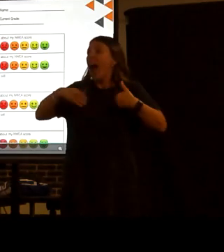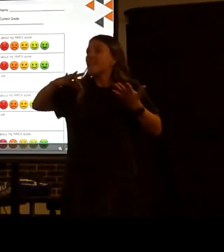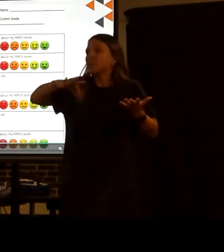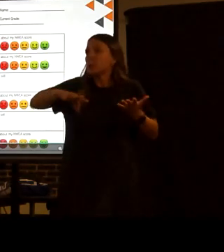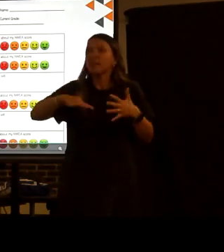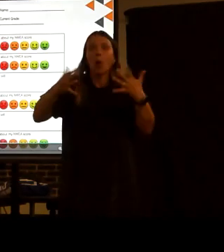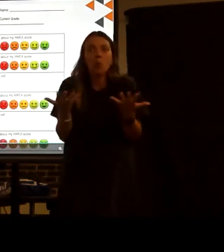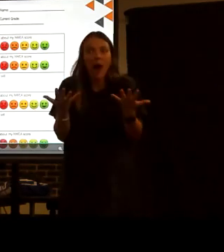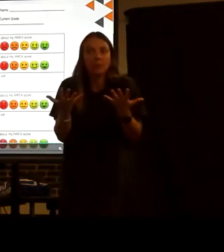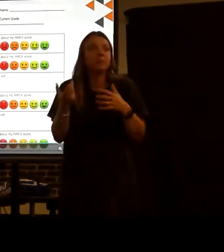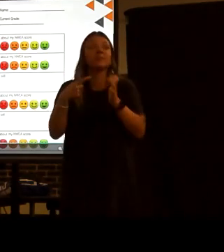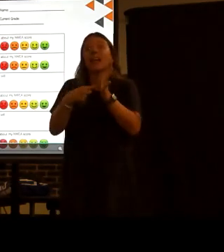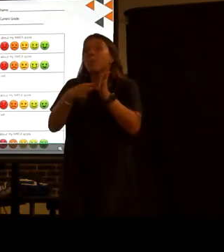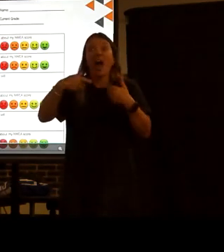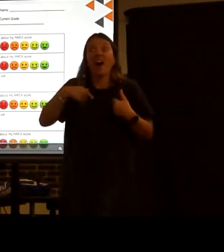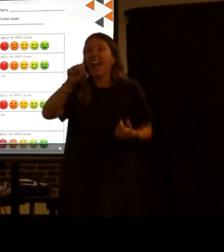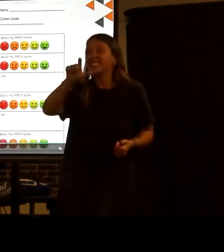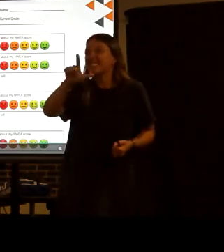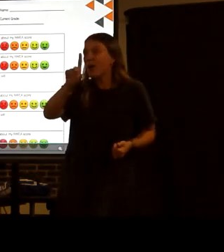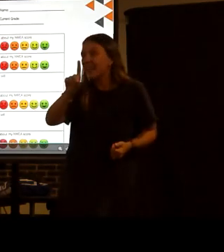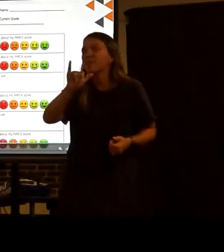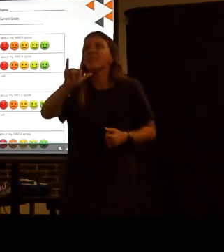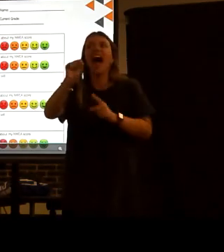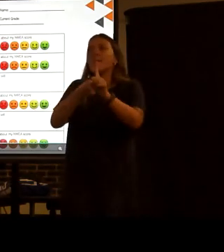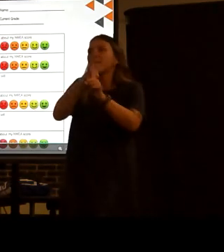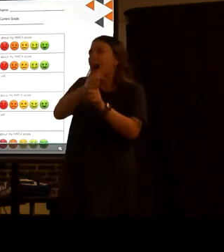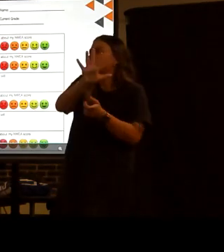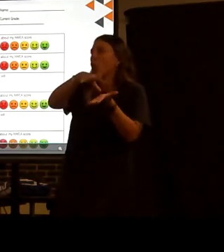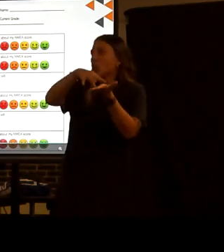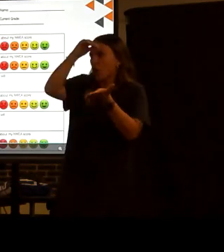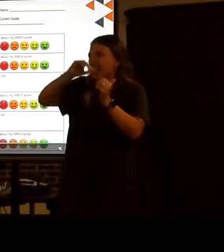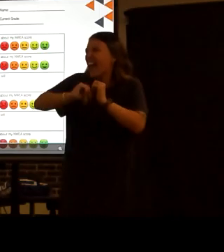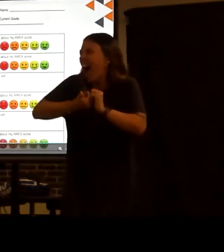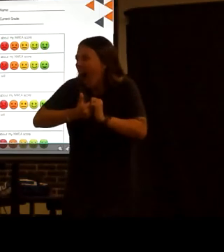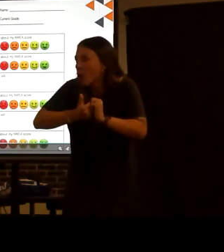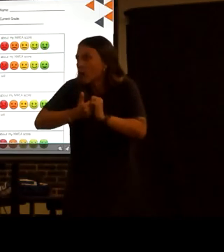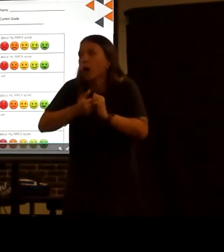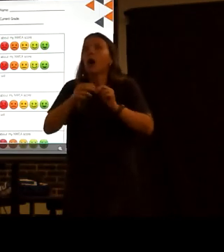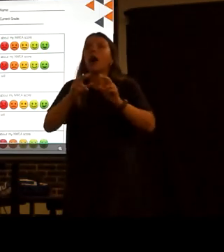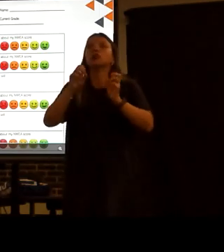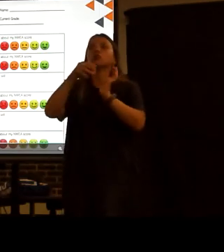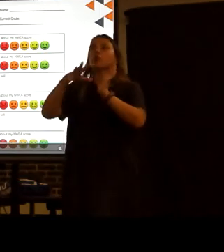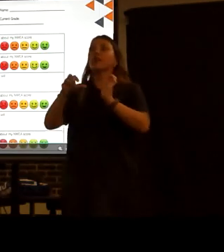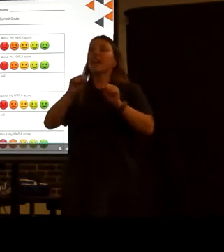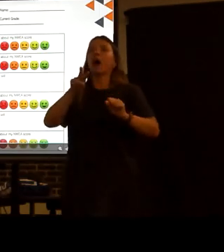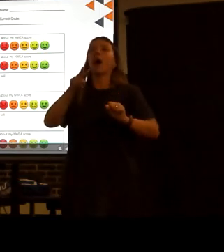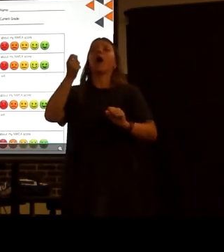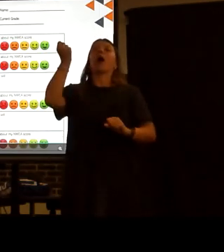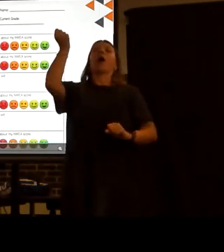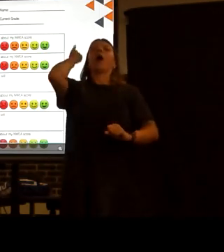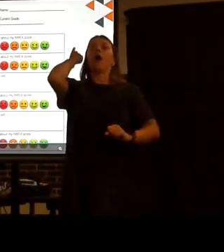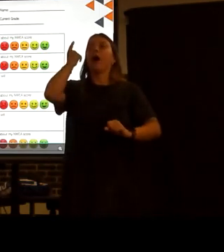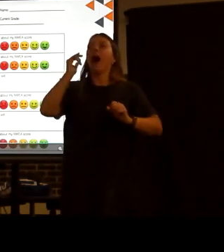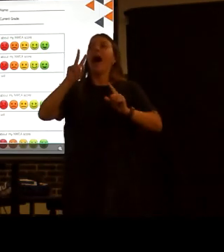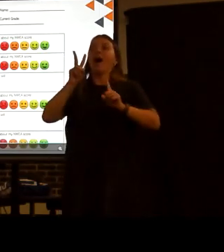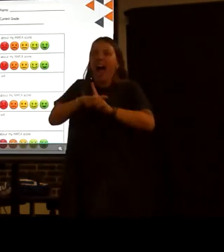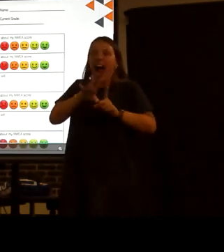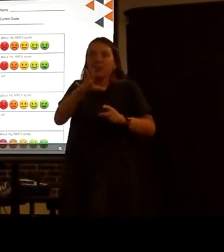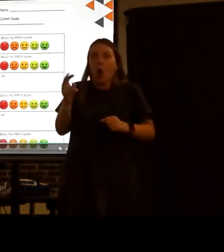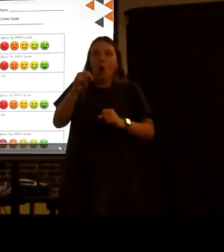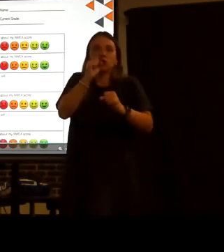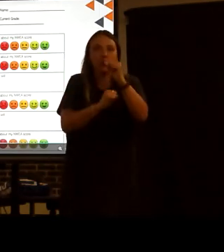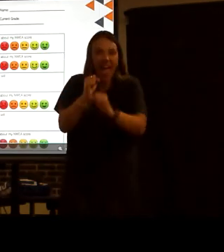score equivalent to? What eligibilities do you have? How does ADHD impact your learning? So that the students